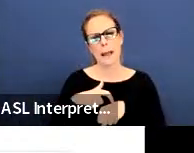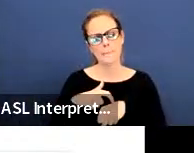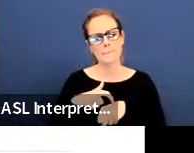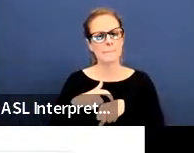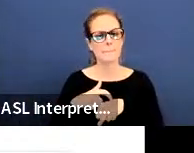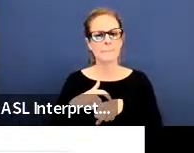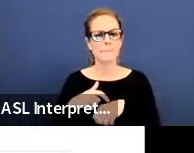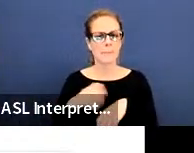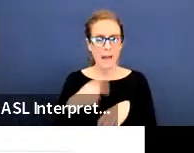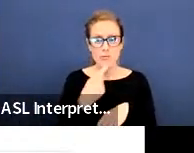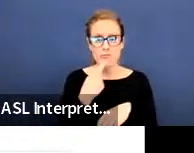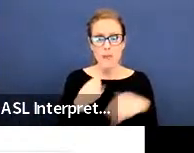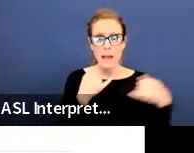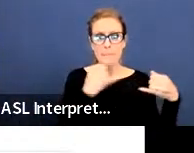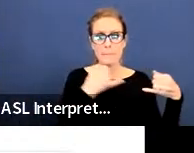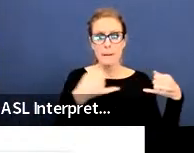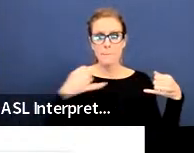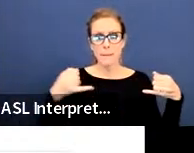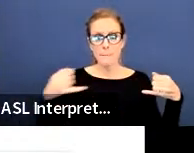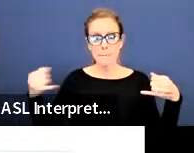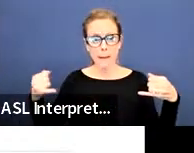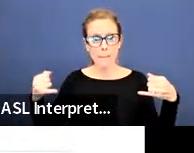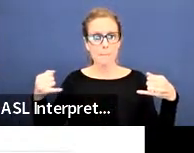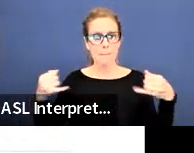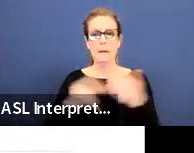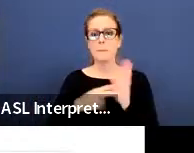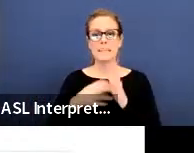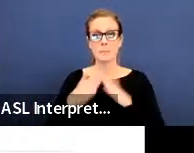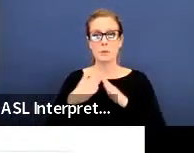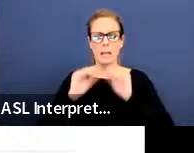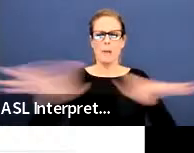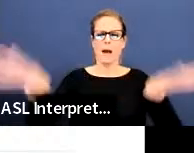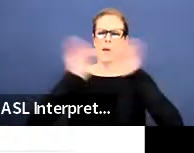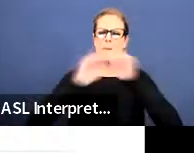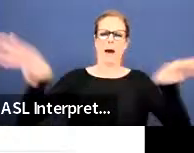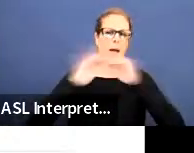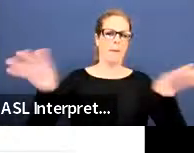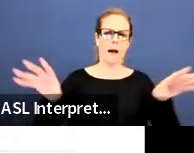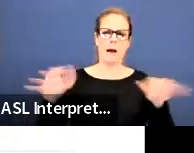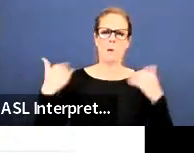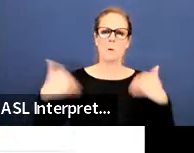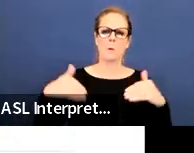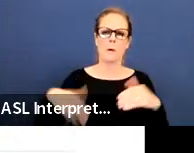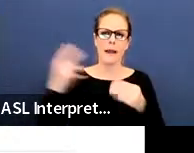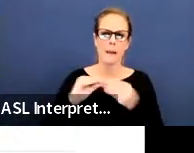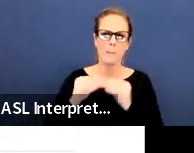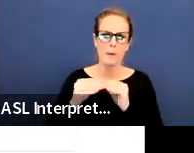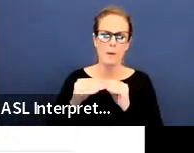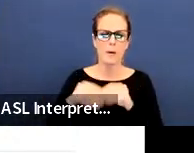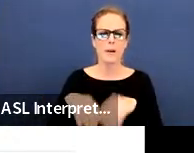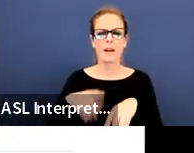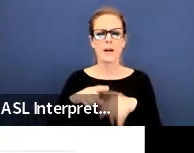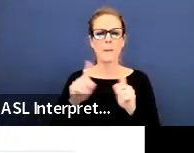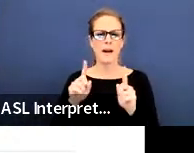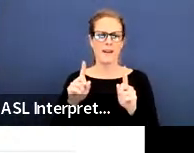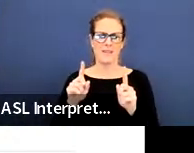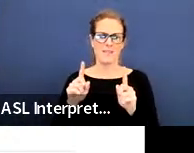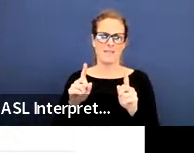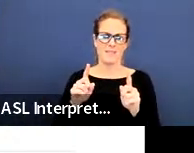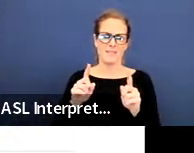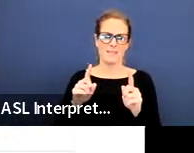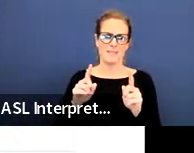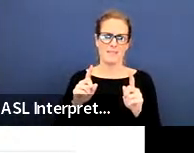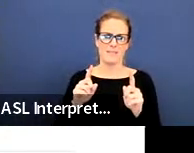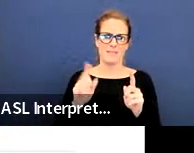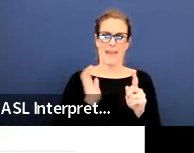thresholds. That red line is high community transmission, but there's a huge range above that and that we've been sitting in.